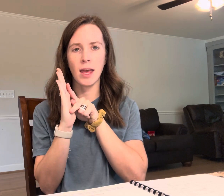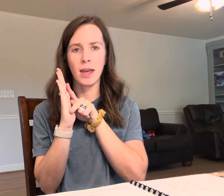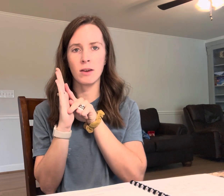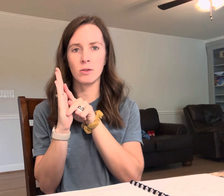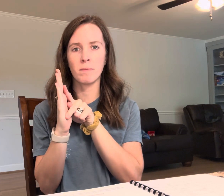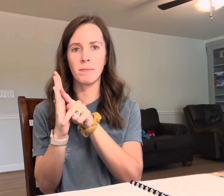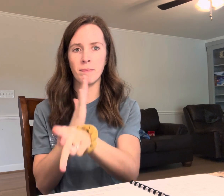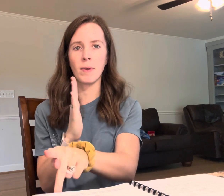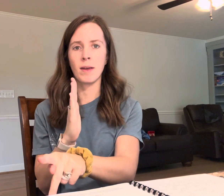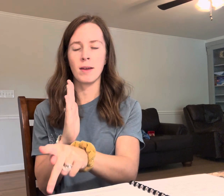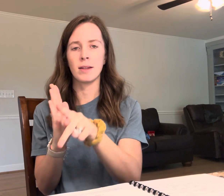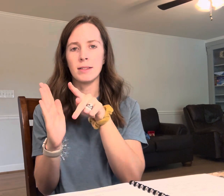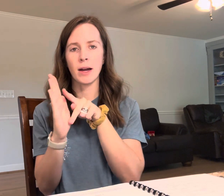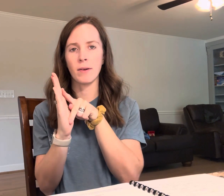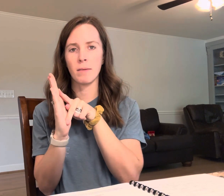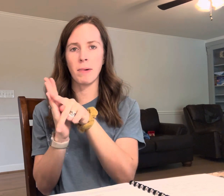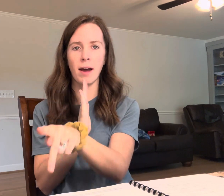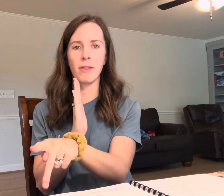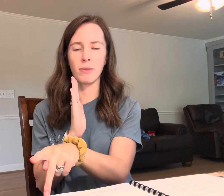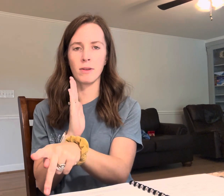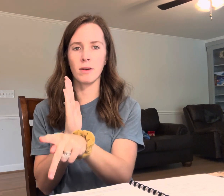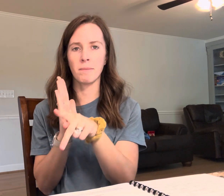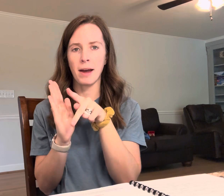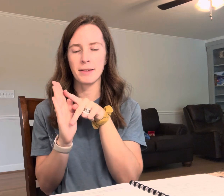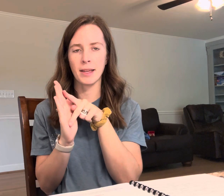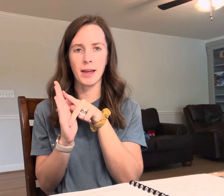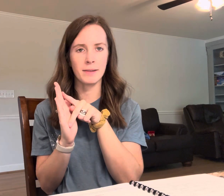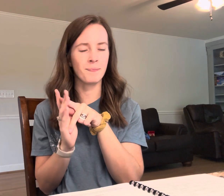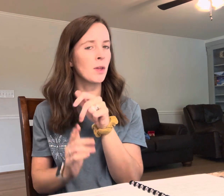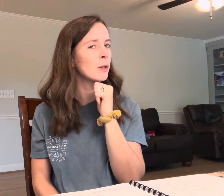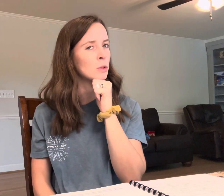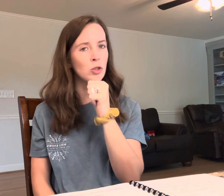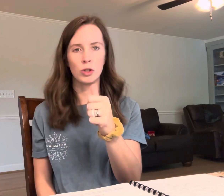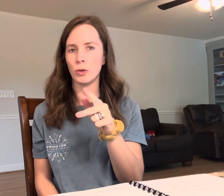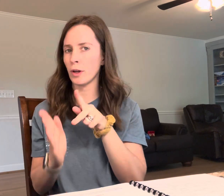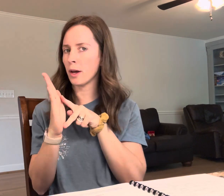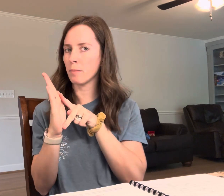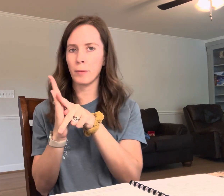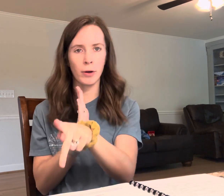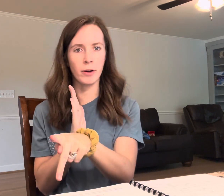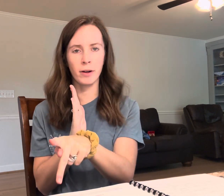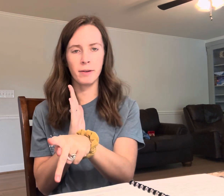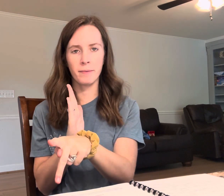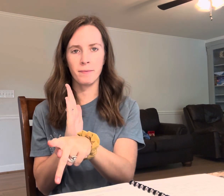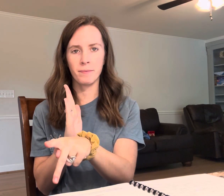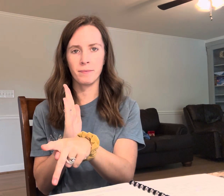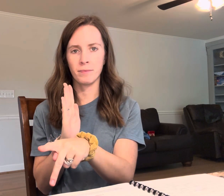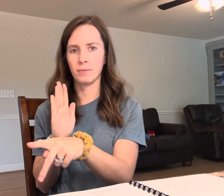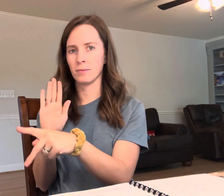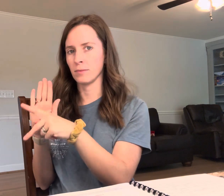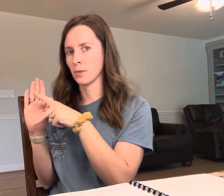goes down and past the hand. Do not murder.